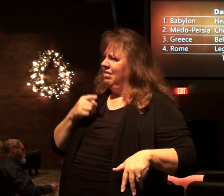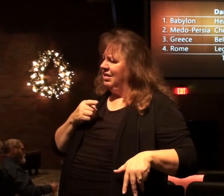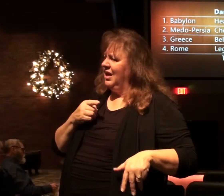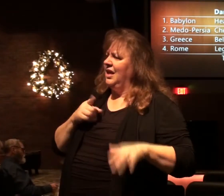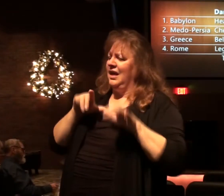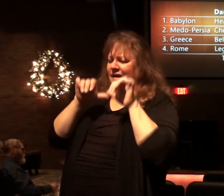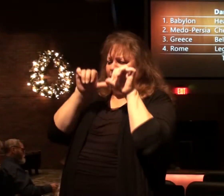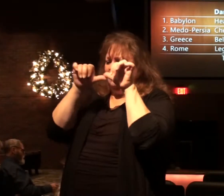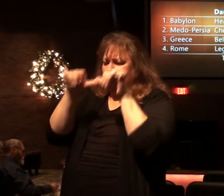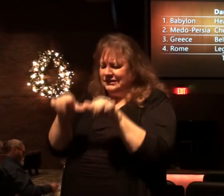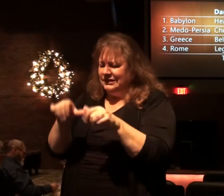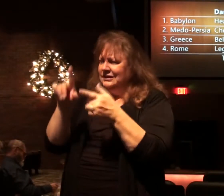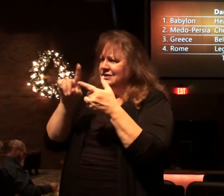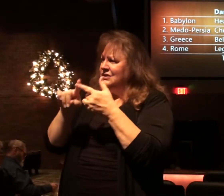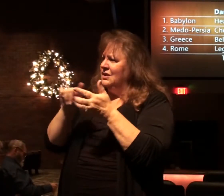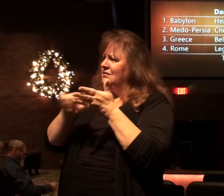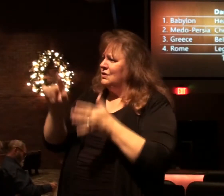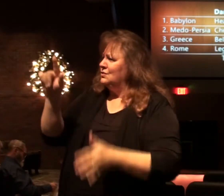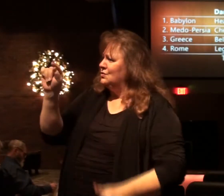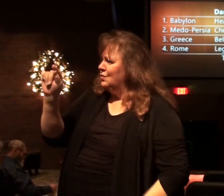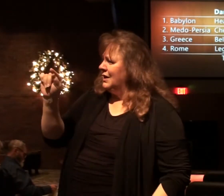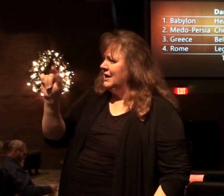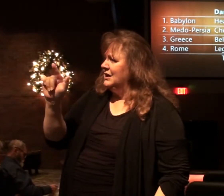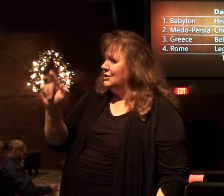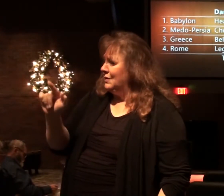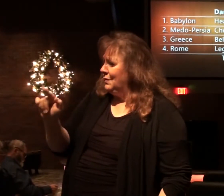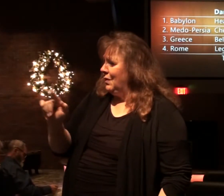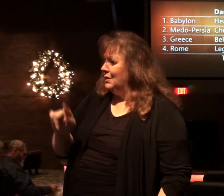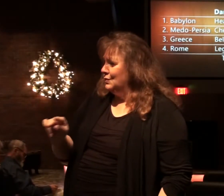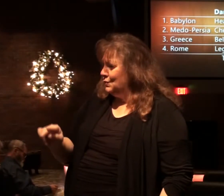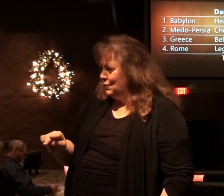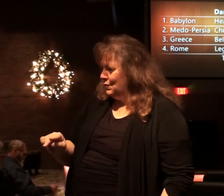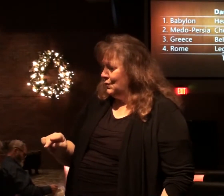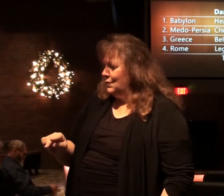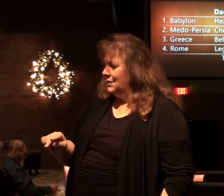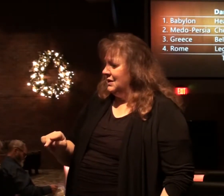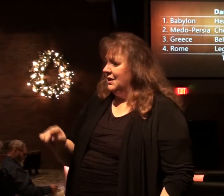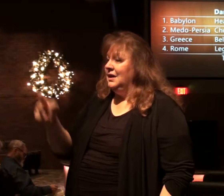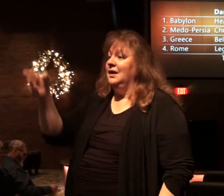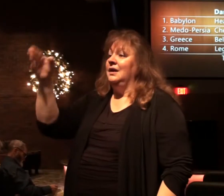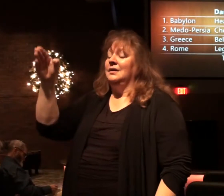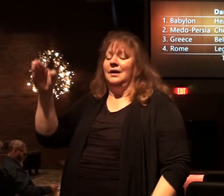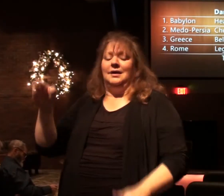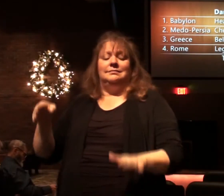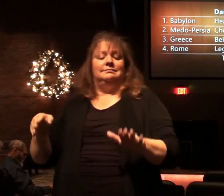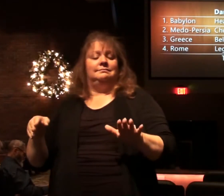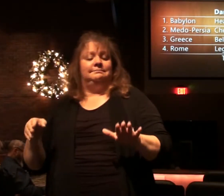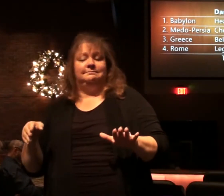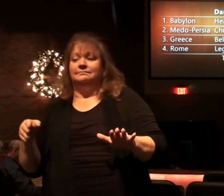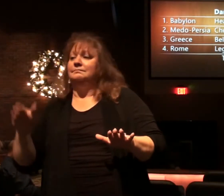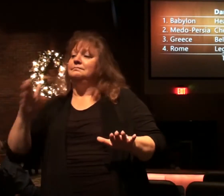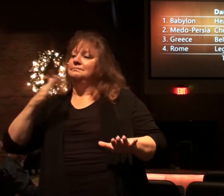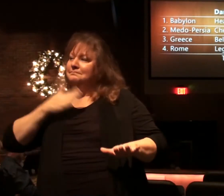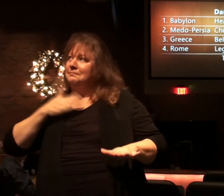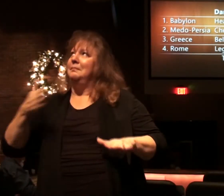continued until verses 20 and 21 and 22. God intervened and set up his own